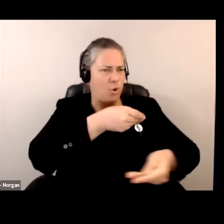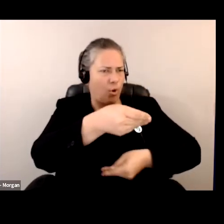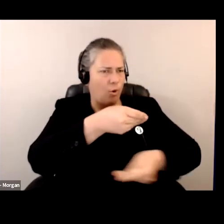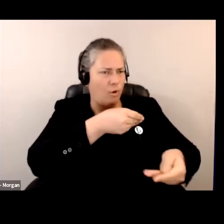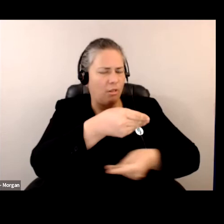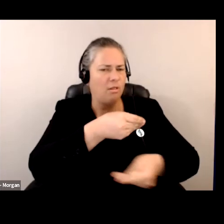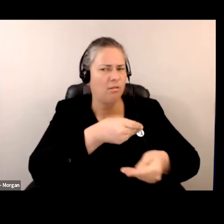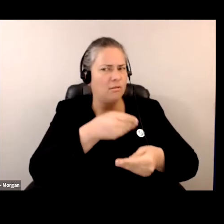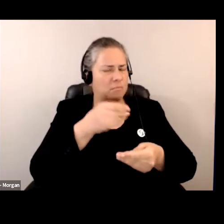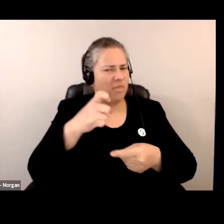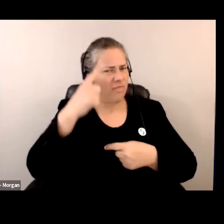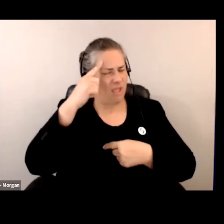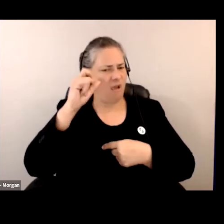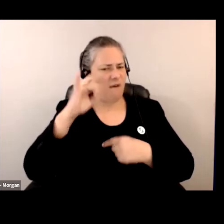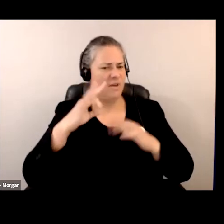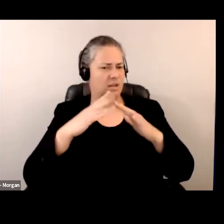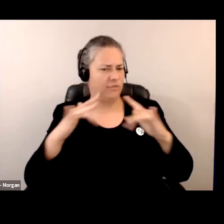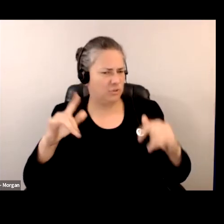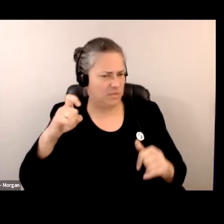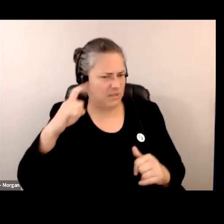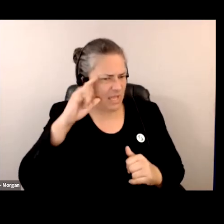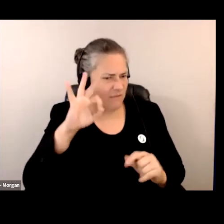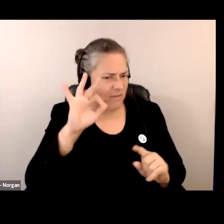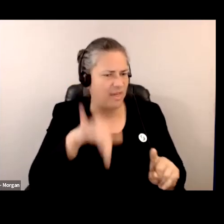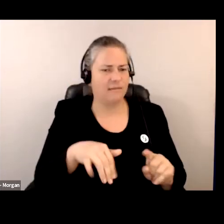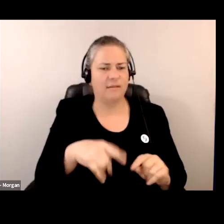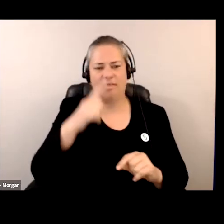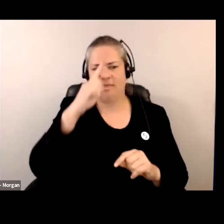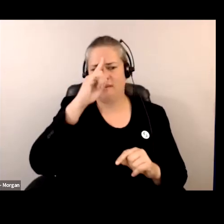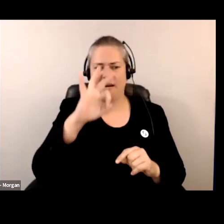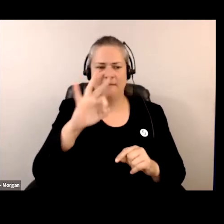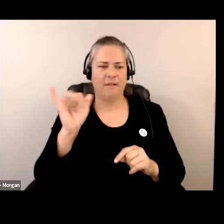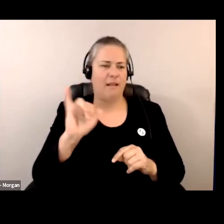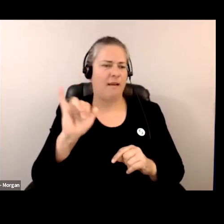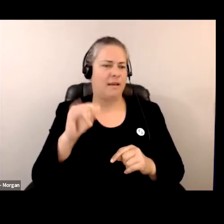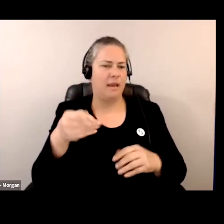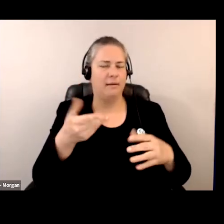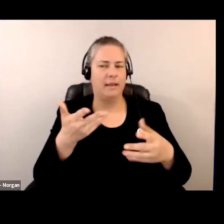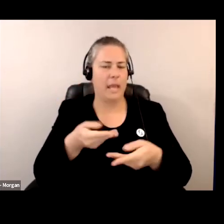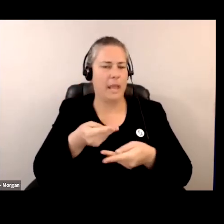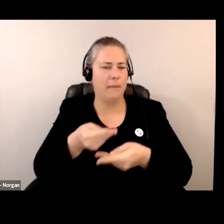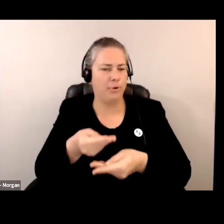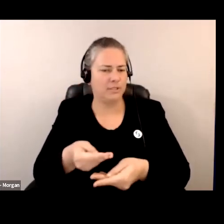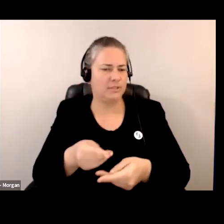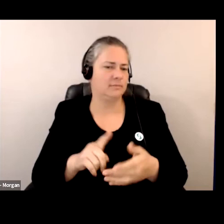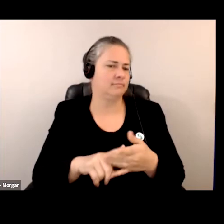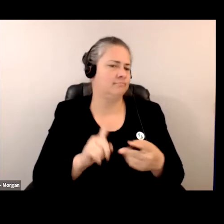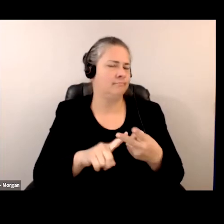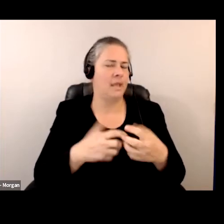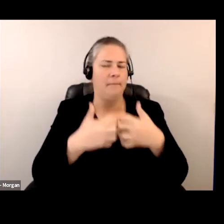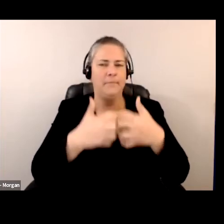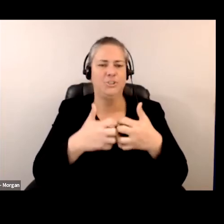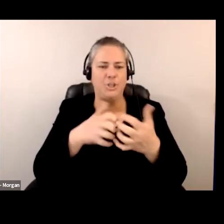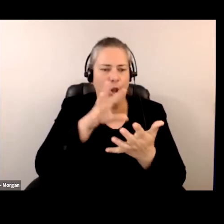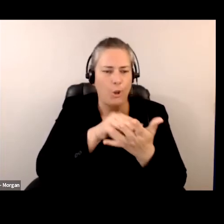Similarly, things like imputation and machine learning and algorithms that are used in the data collection process or the data